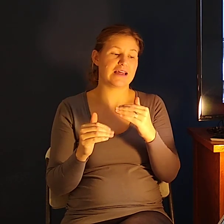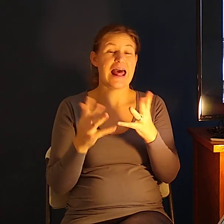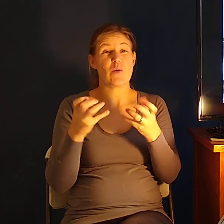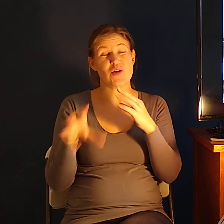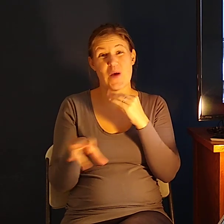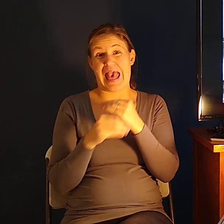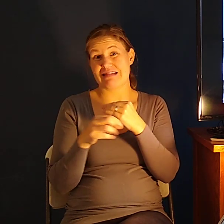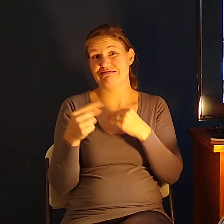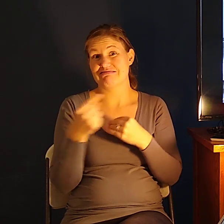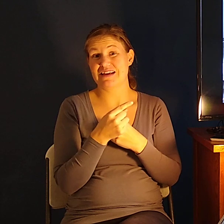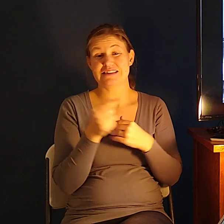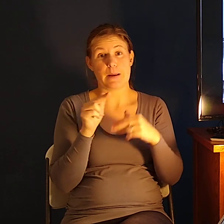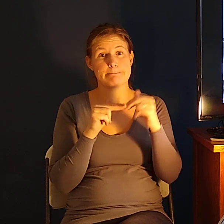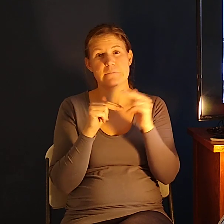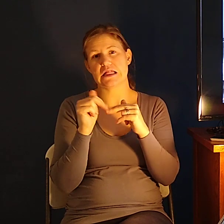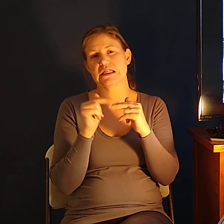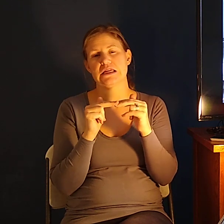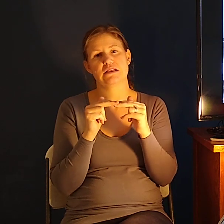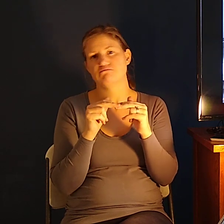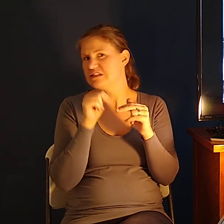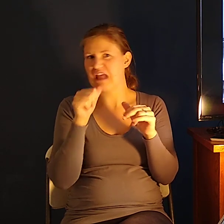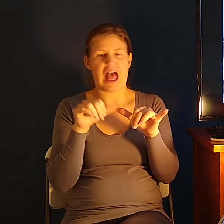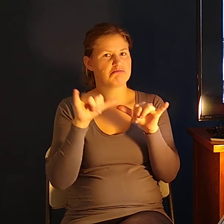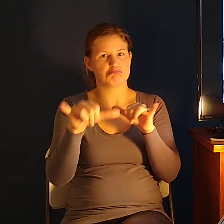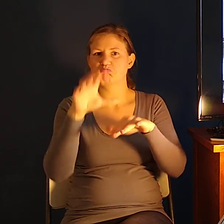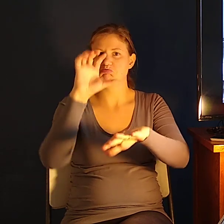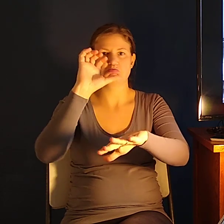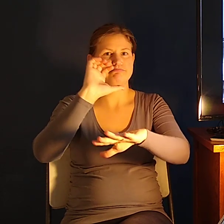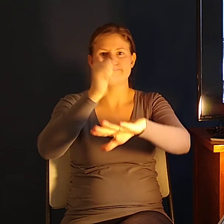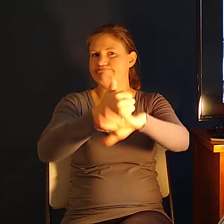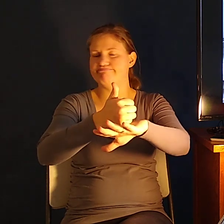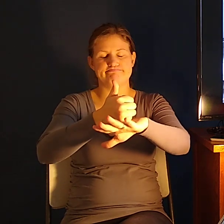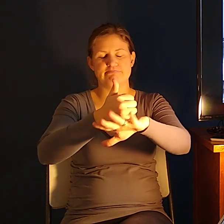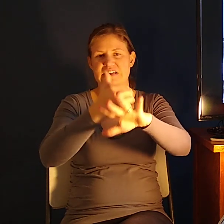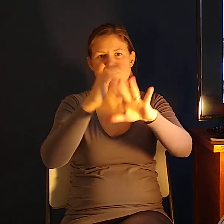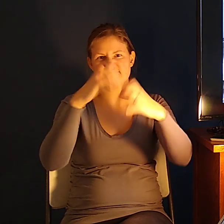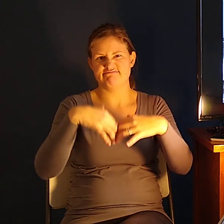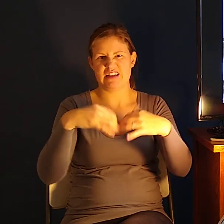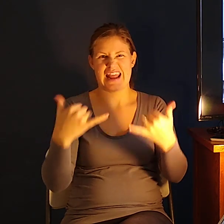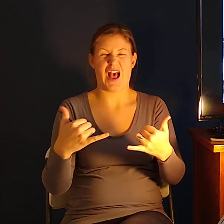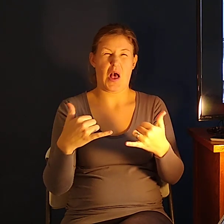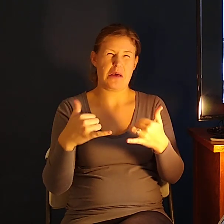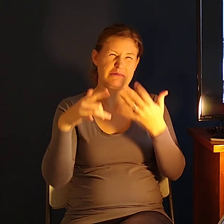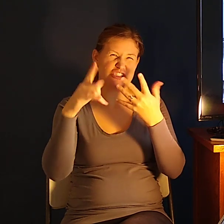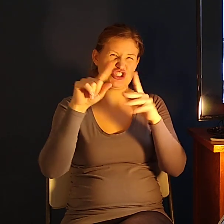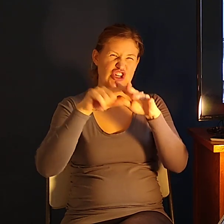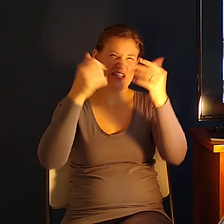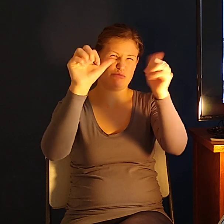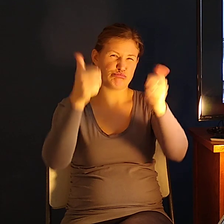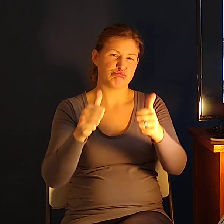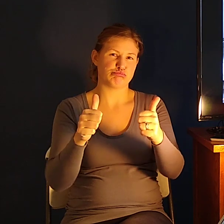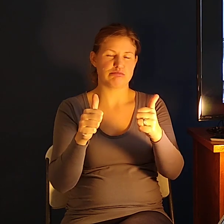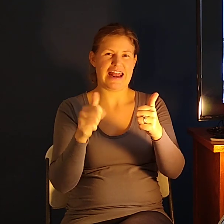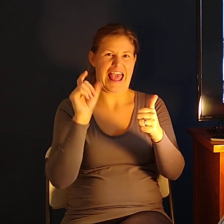that this building no longer stands. Was falling apart and had to be